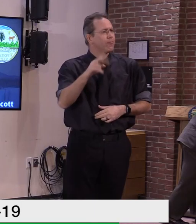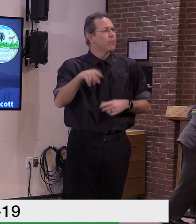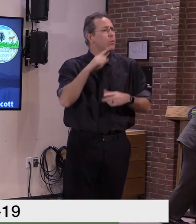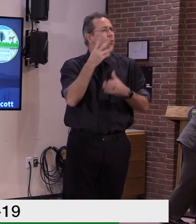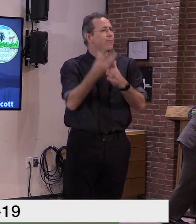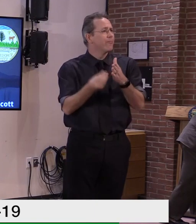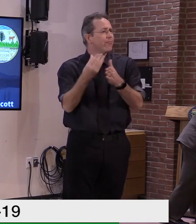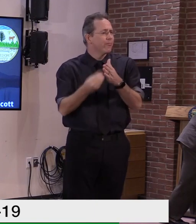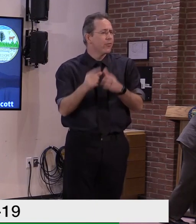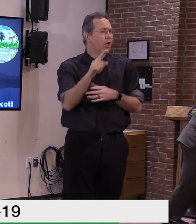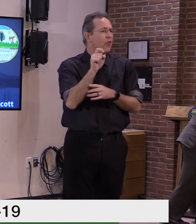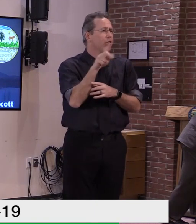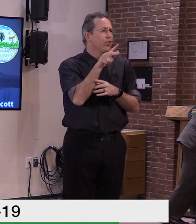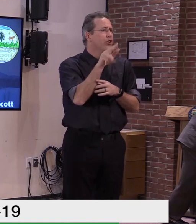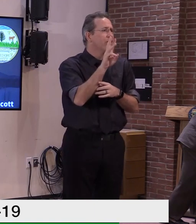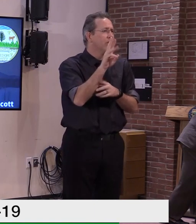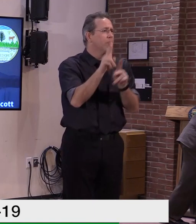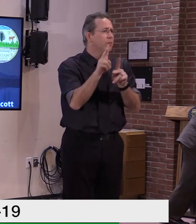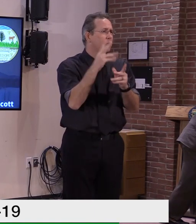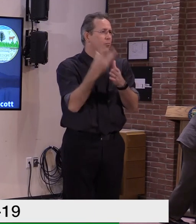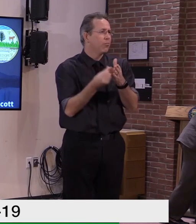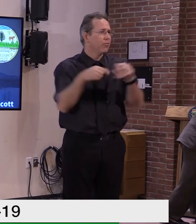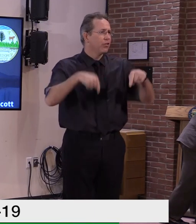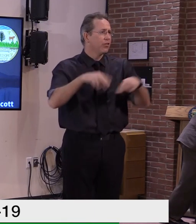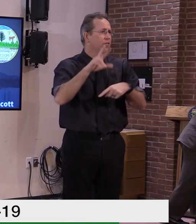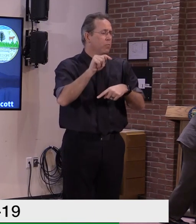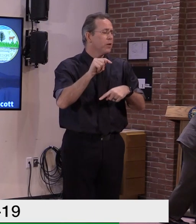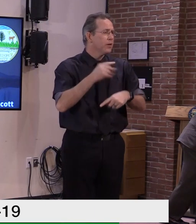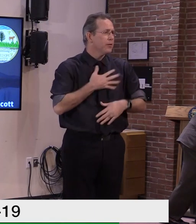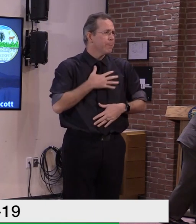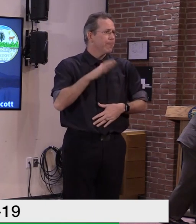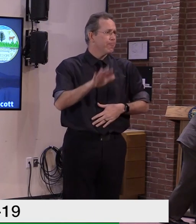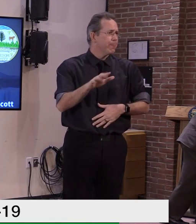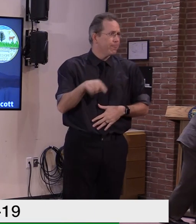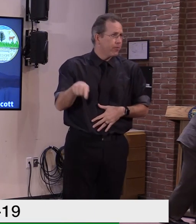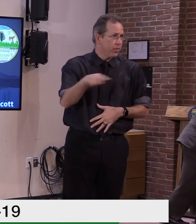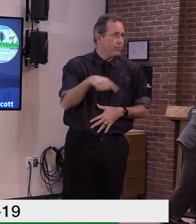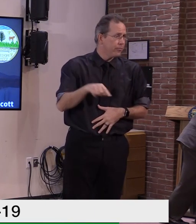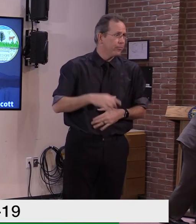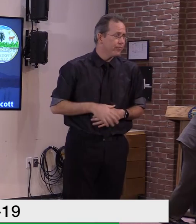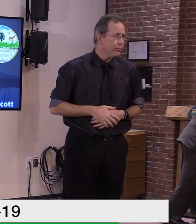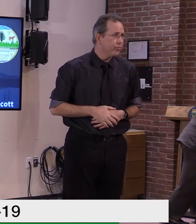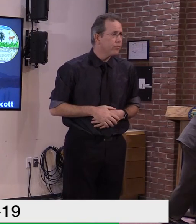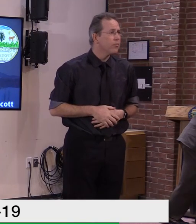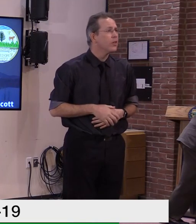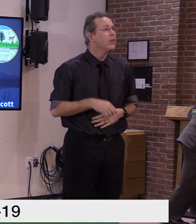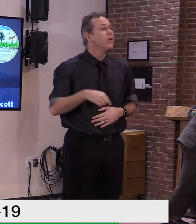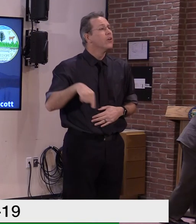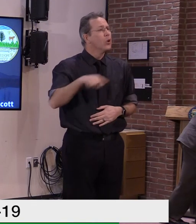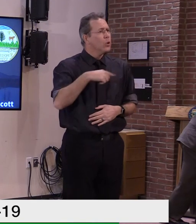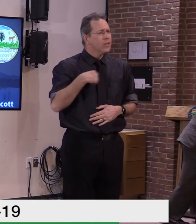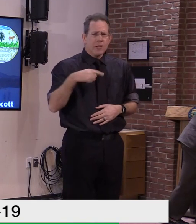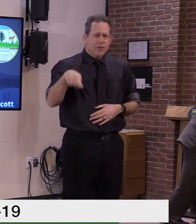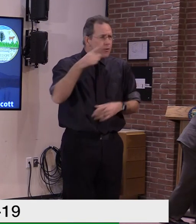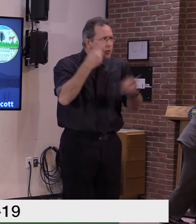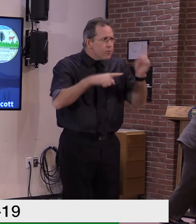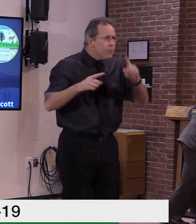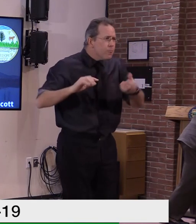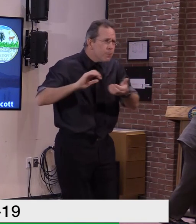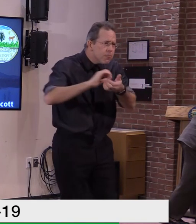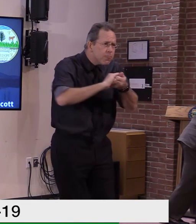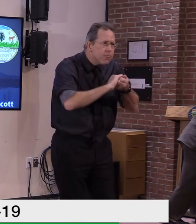much higher if not for our collective action to step up. But let's also understand the risks that